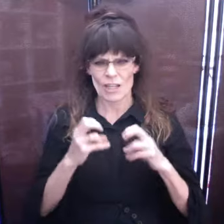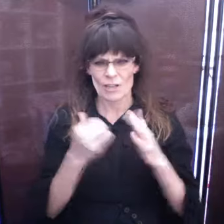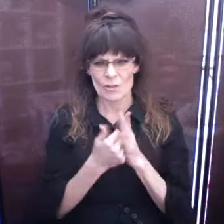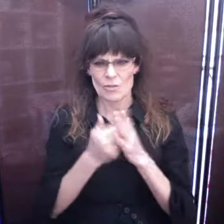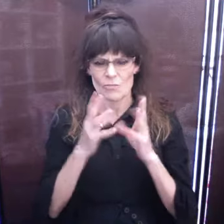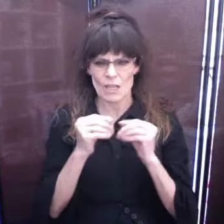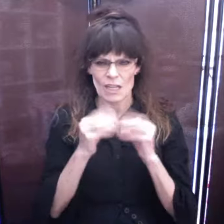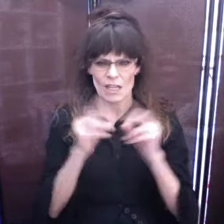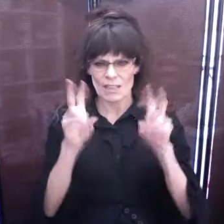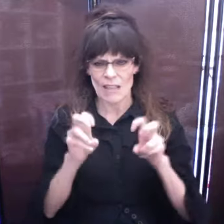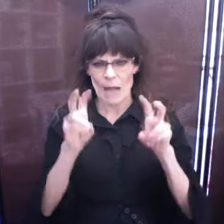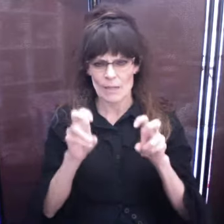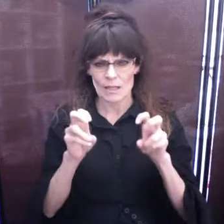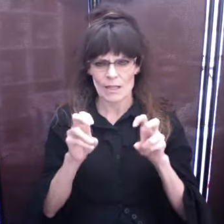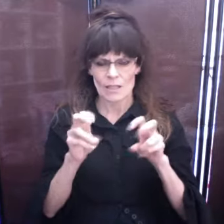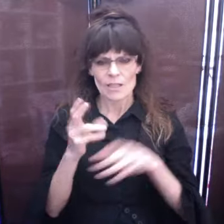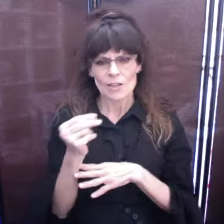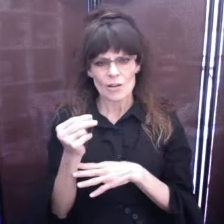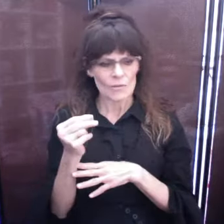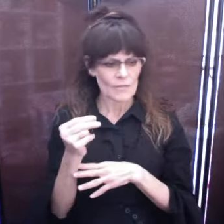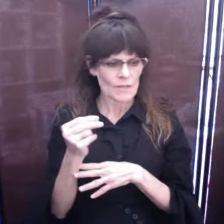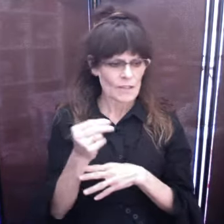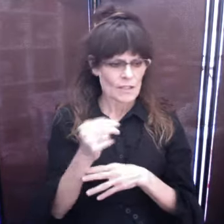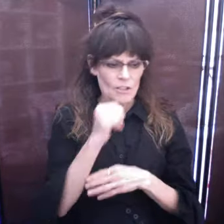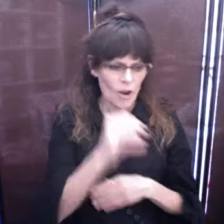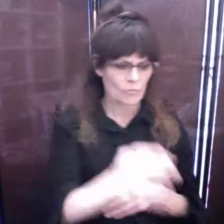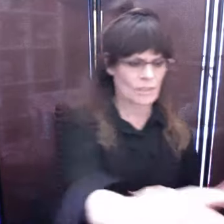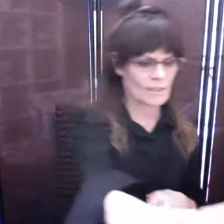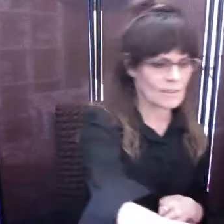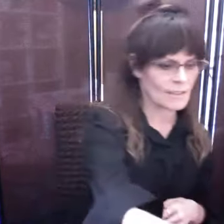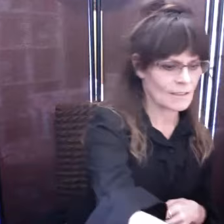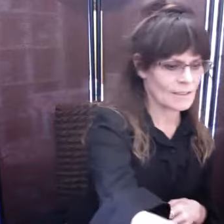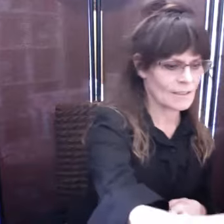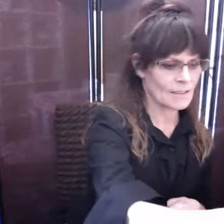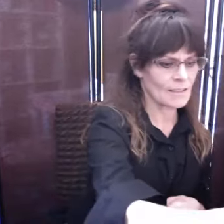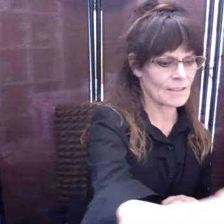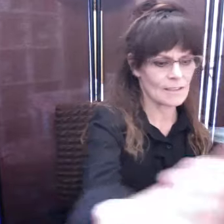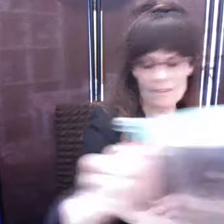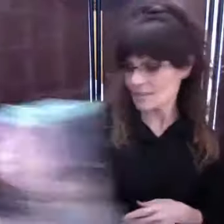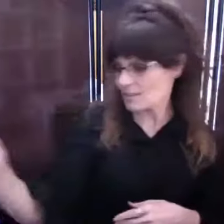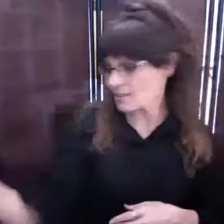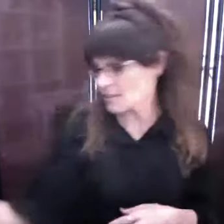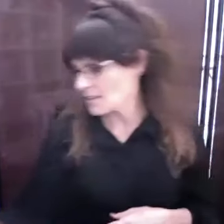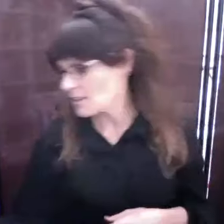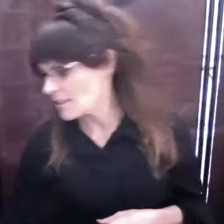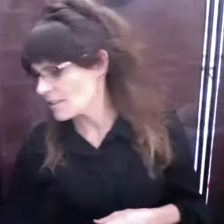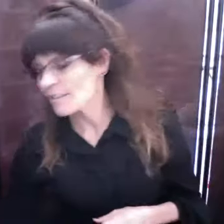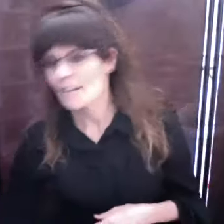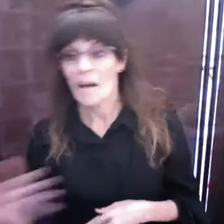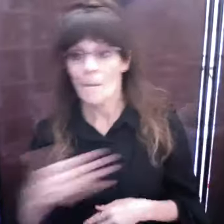bring up the topic. No, how about this? Don't bring up the 4-step as a topic. Because in my experience, and especially if you're in a good group, and